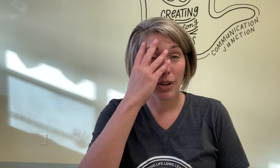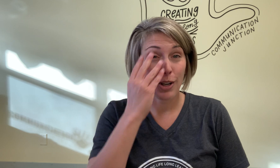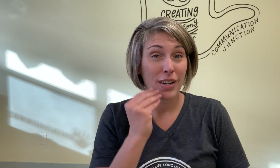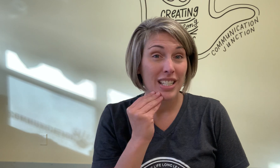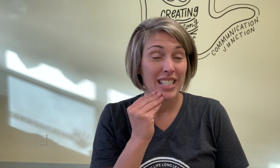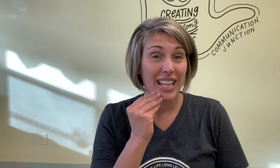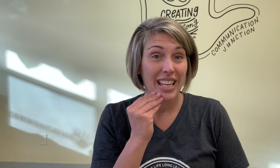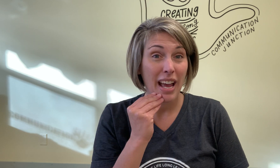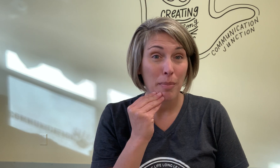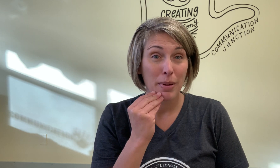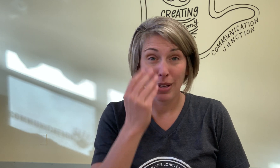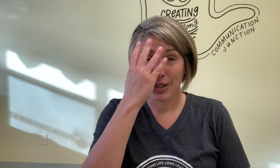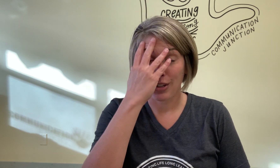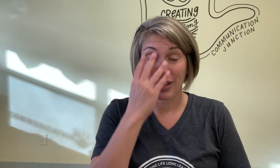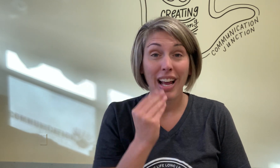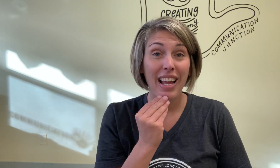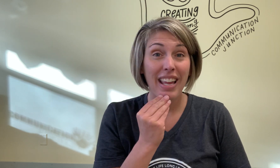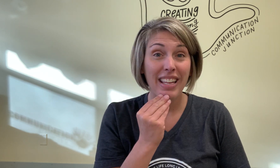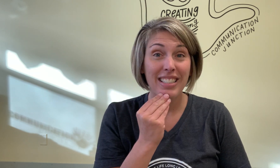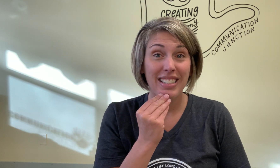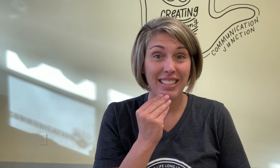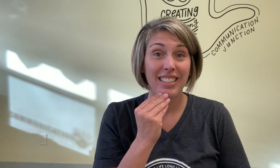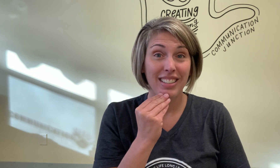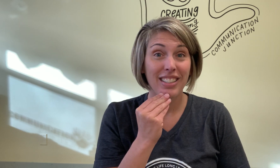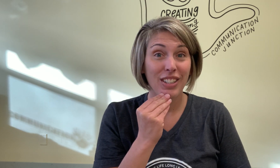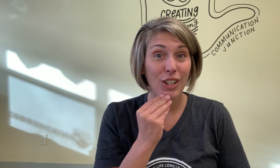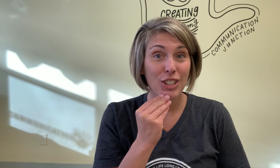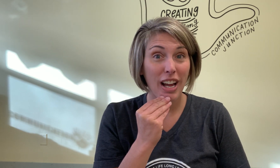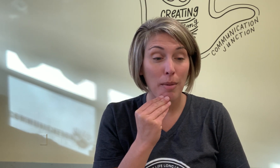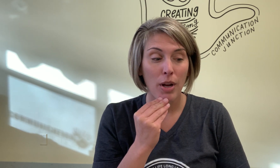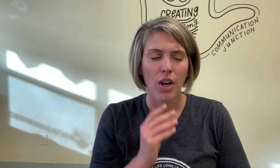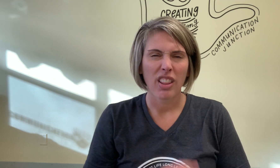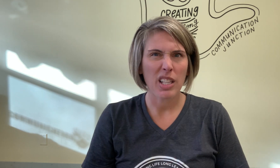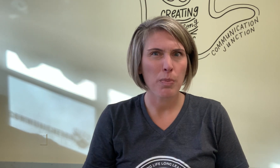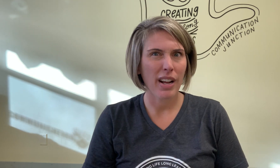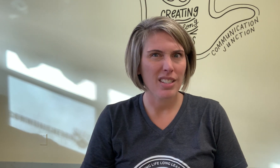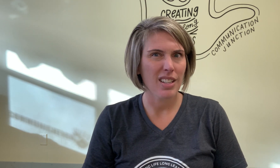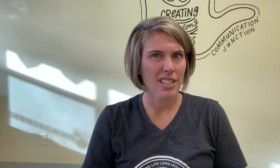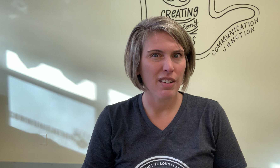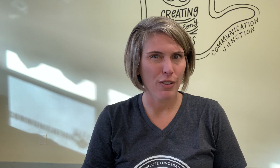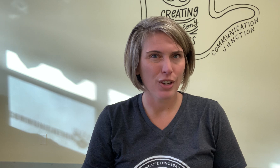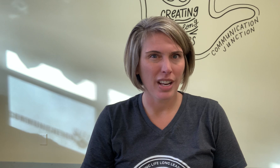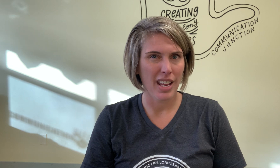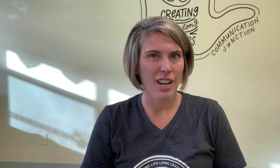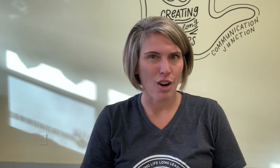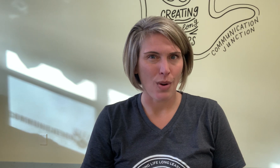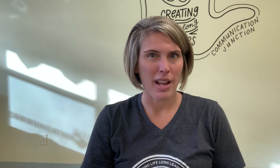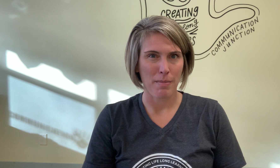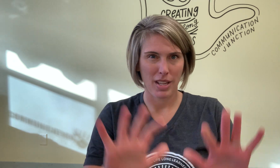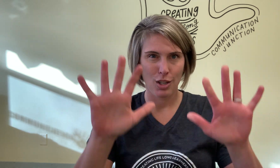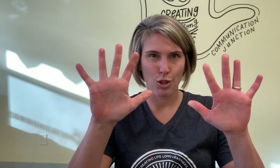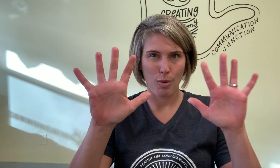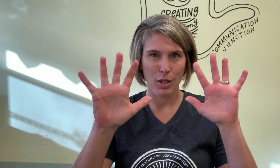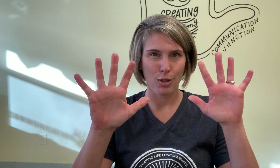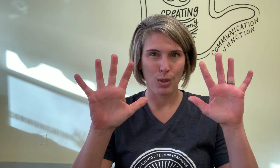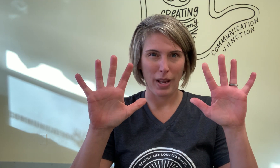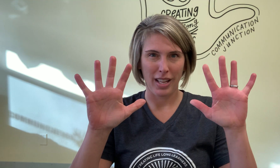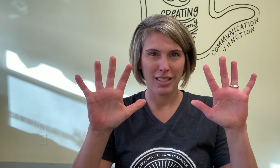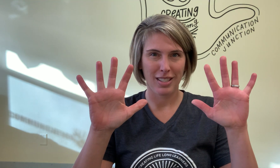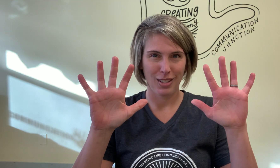you ready to take a nap? Good night. Good job. Let's practice that sign for good night in our rhyme. Can you show me your two hands? You